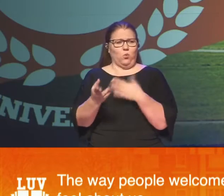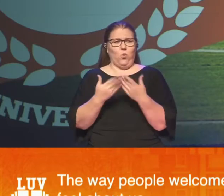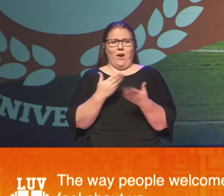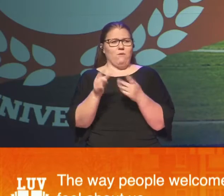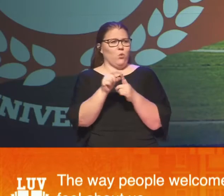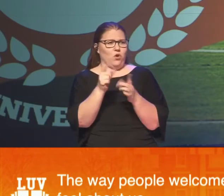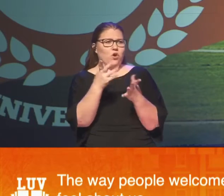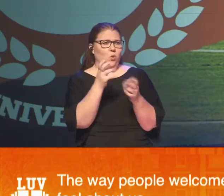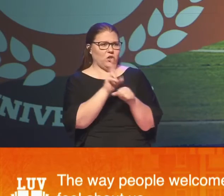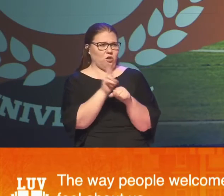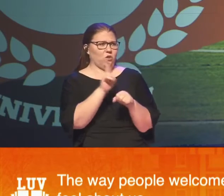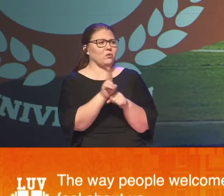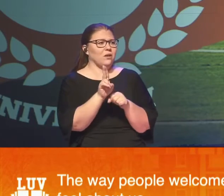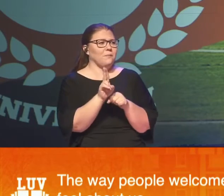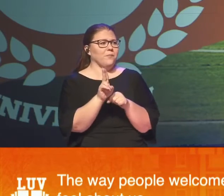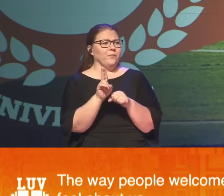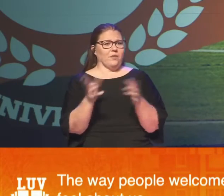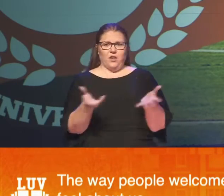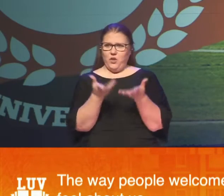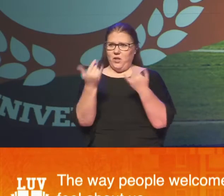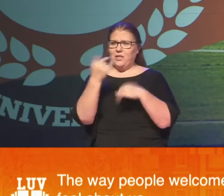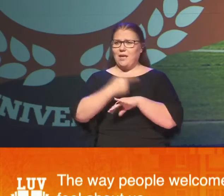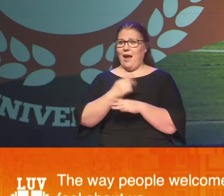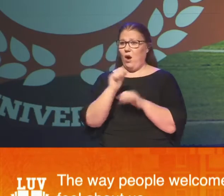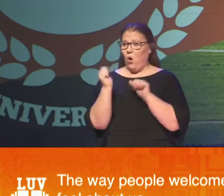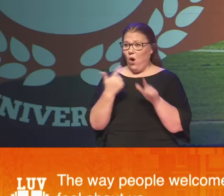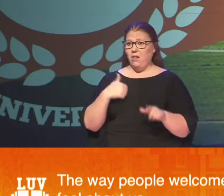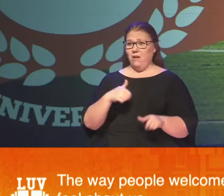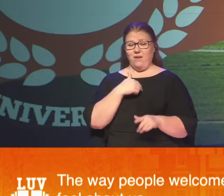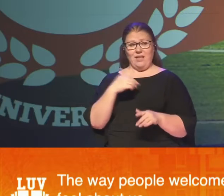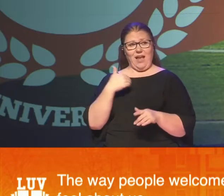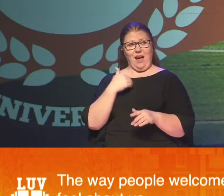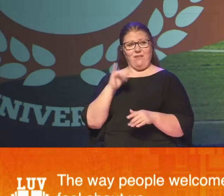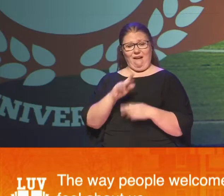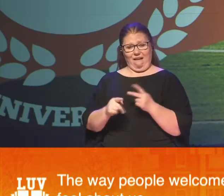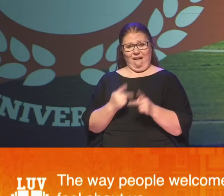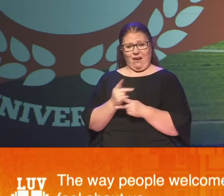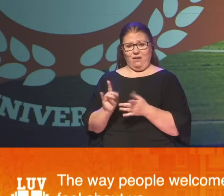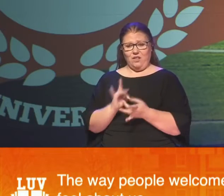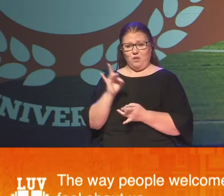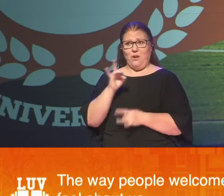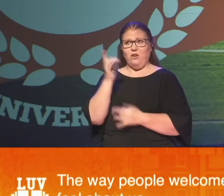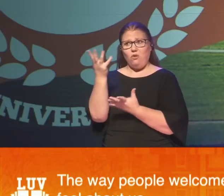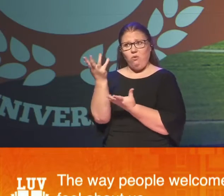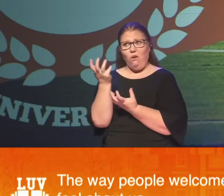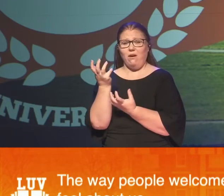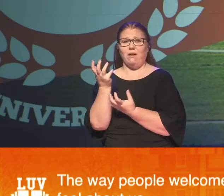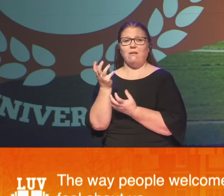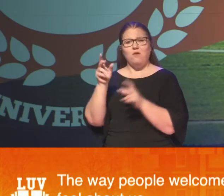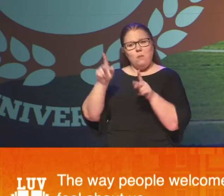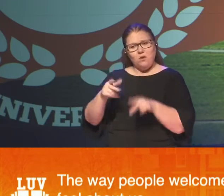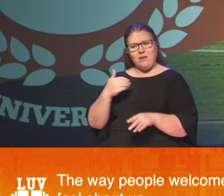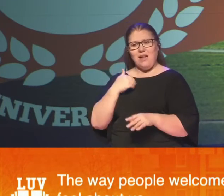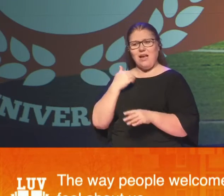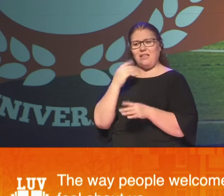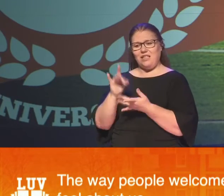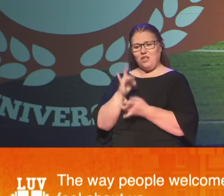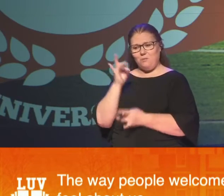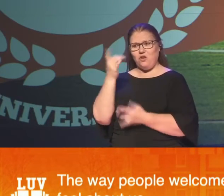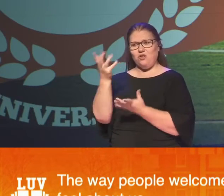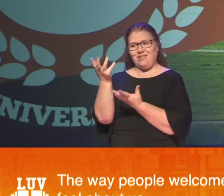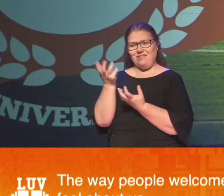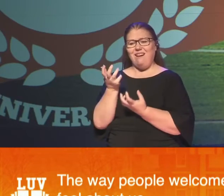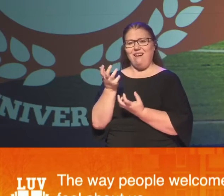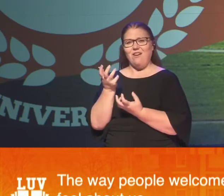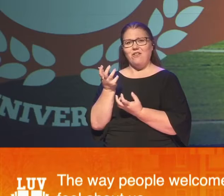to use, and you're here today. But let's say all of us in some sense have that kind of spiritual longing. So for the person who has a spiritual desire